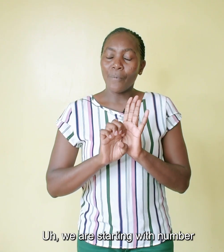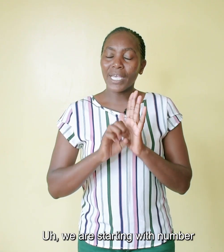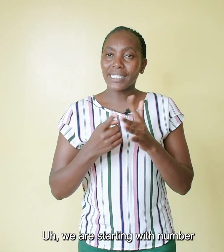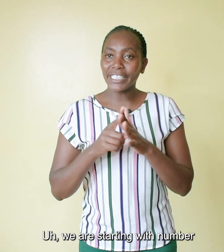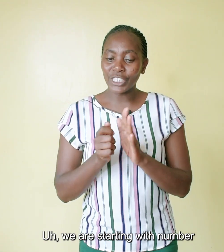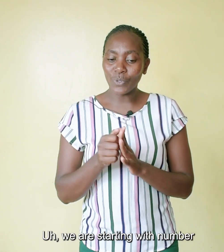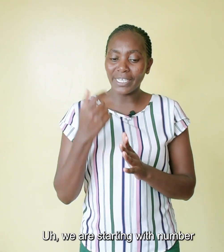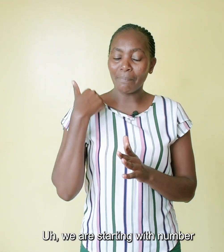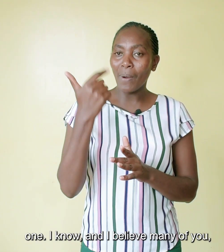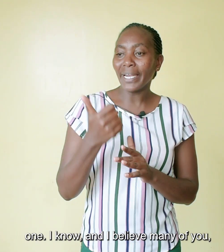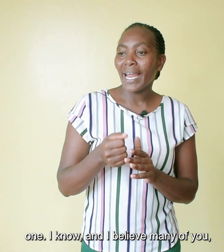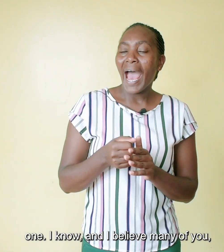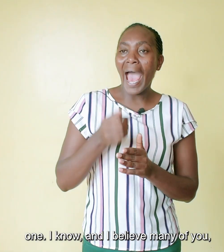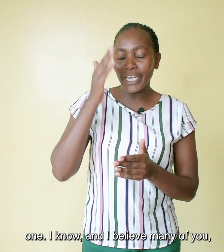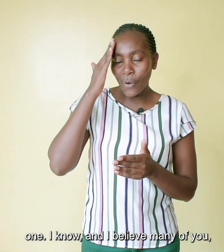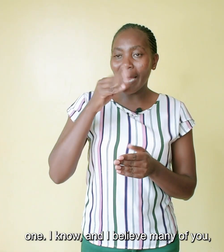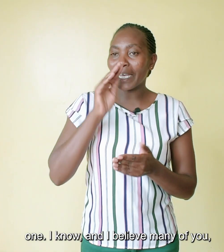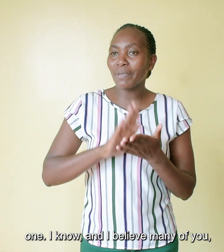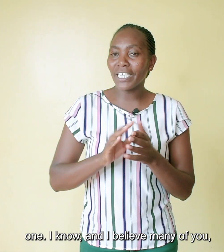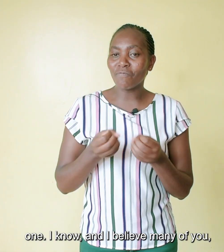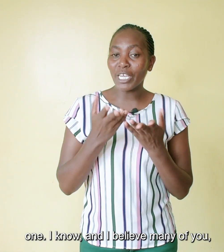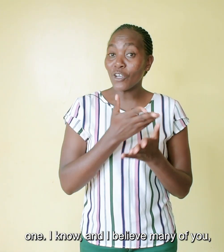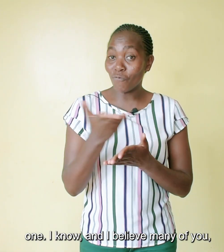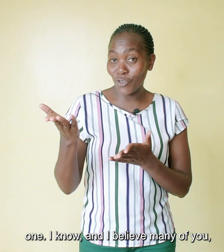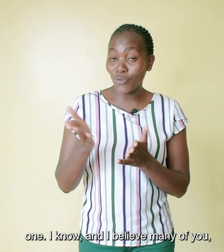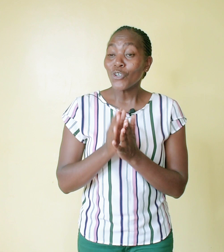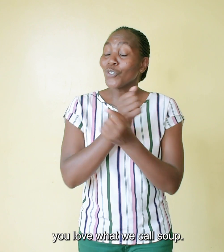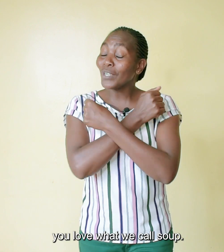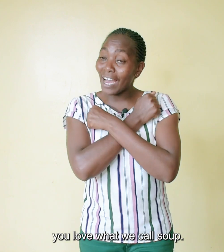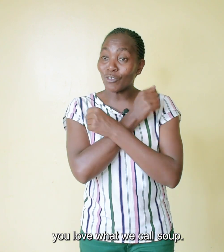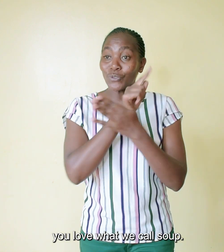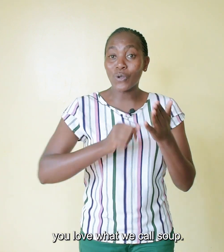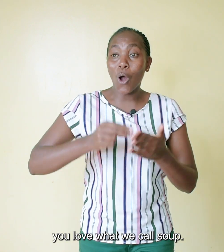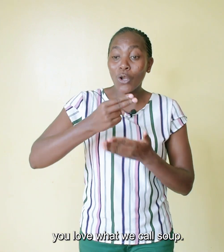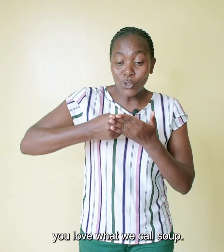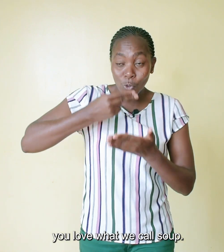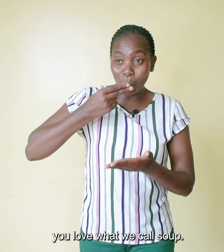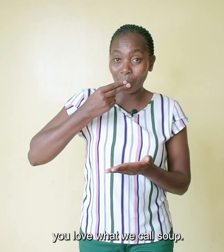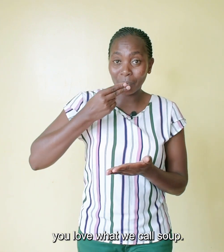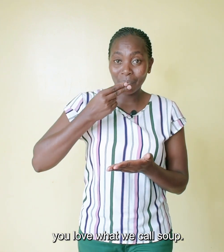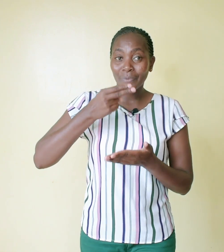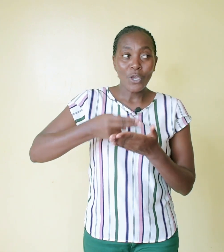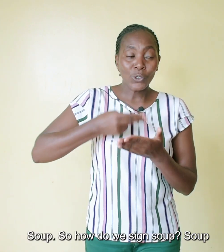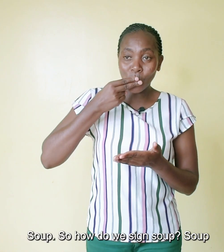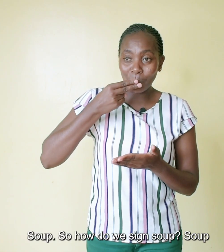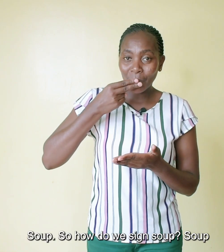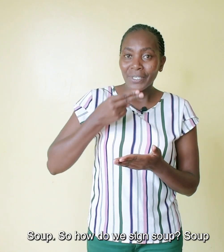We are starting with number 1. I know and I believe many of you love what we call soup. Soup.